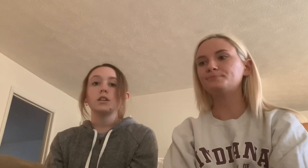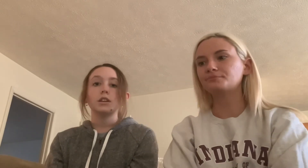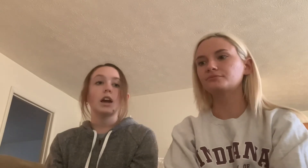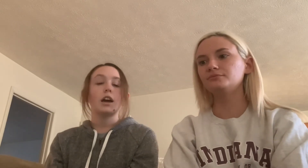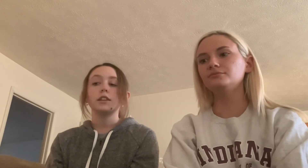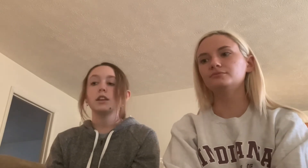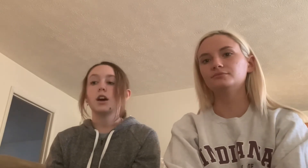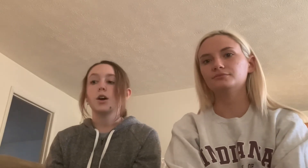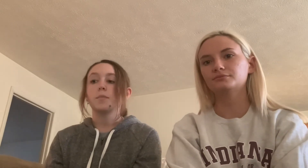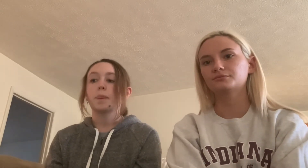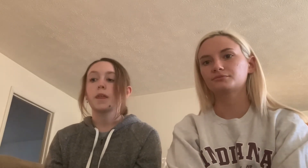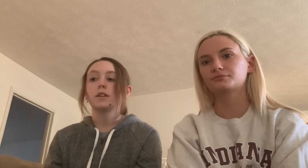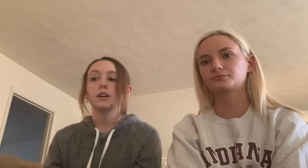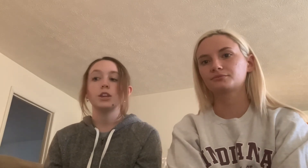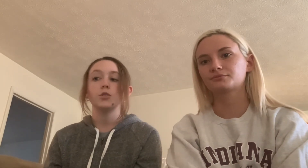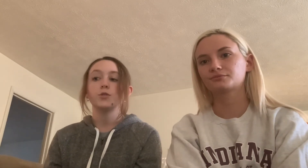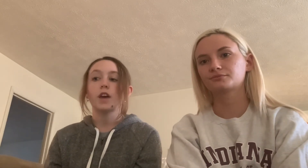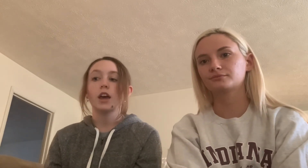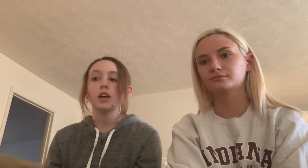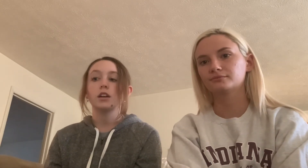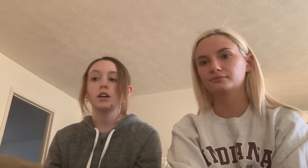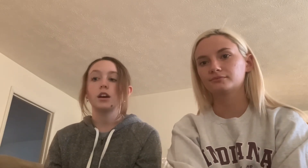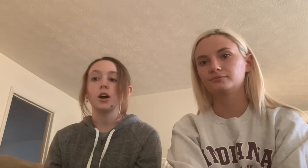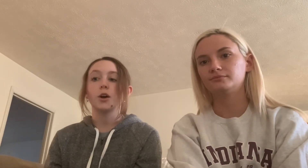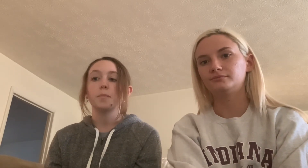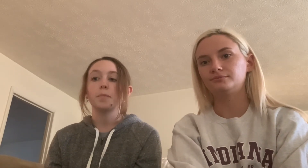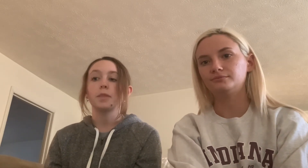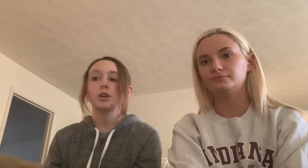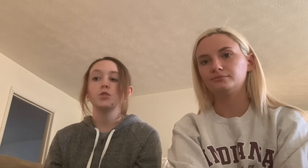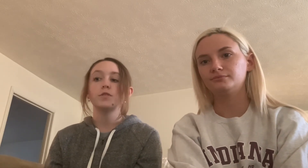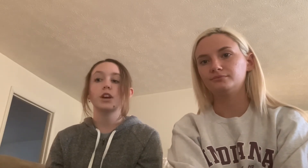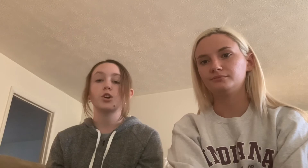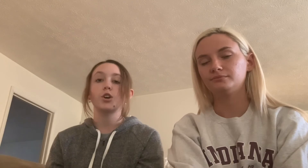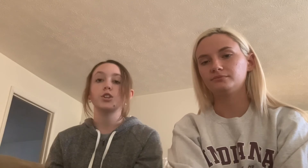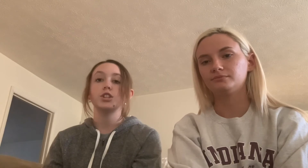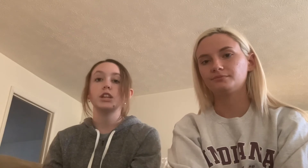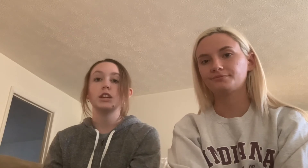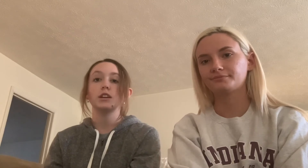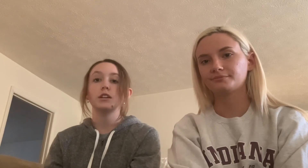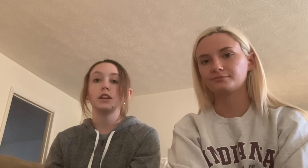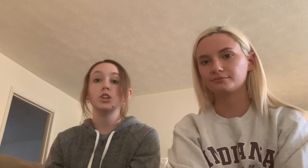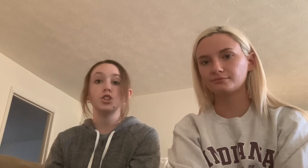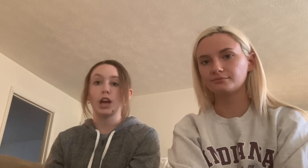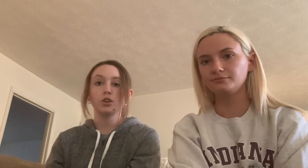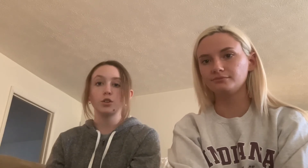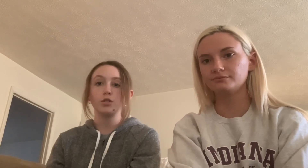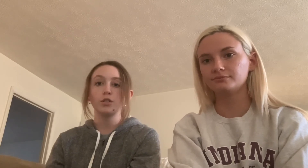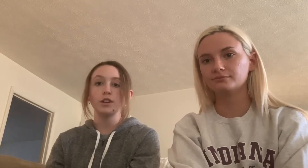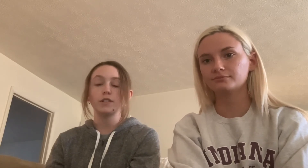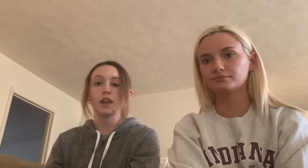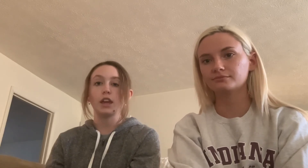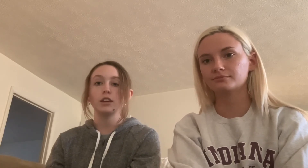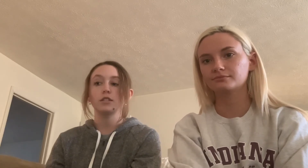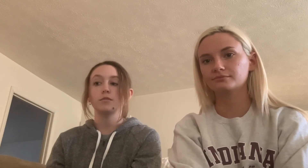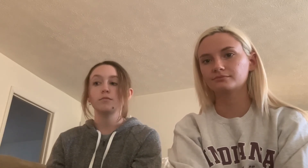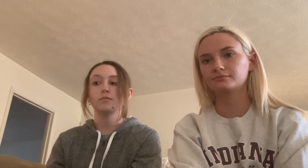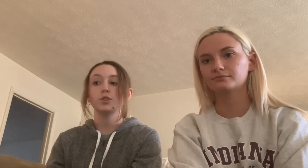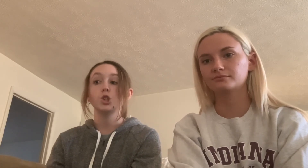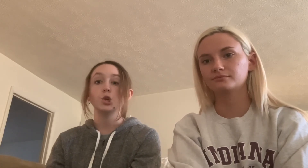Yeah, and like you said, the use of technology in general is like huge,